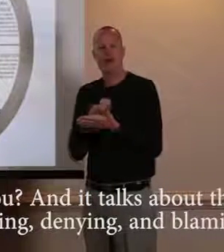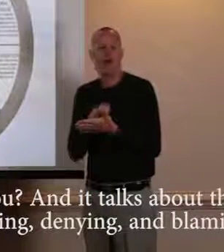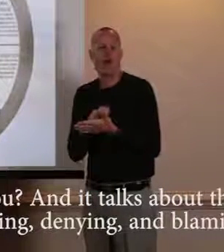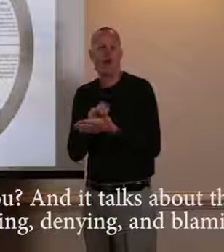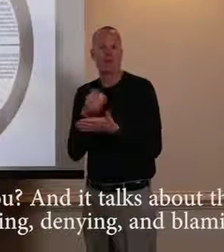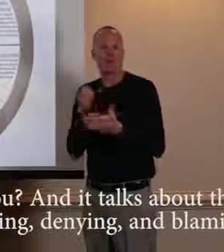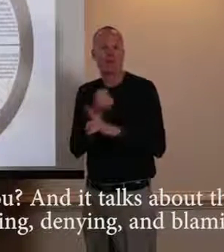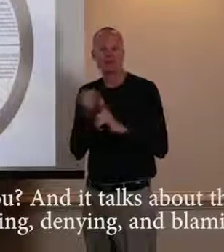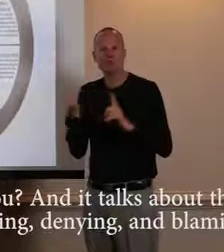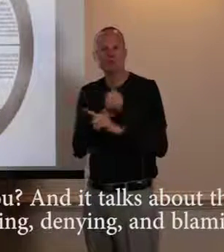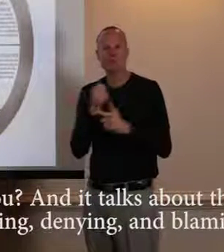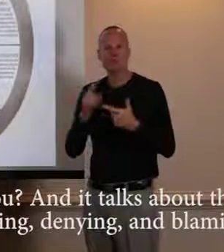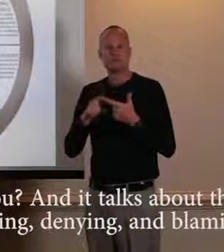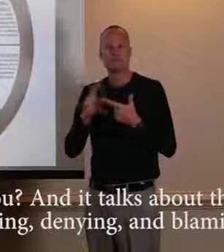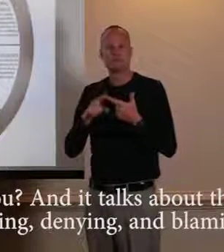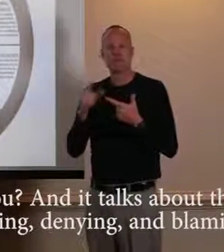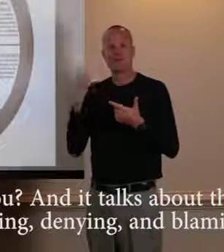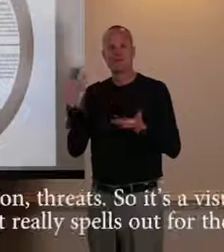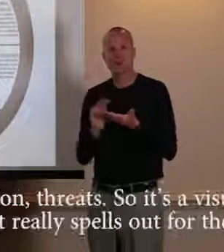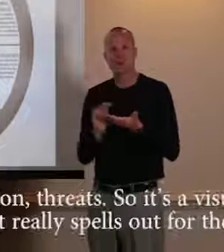minimizing, denying and blaming,